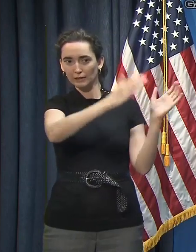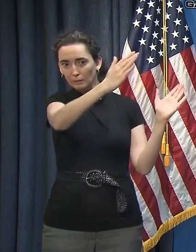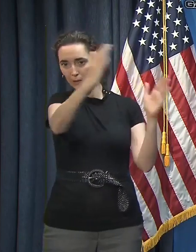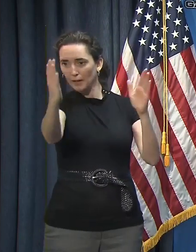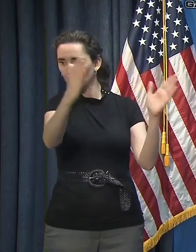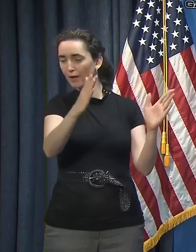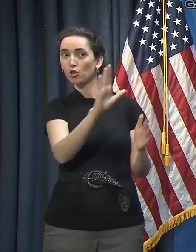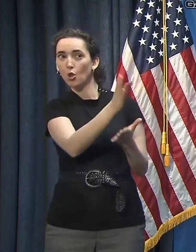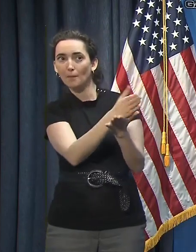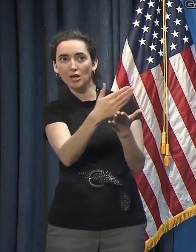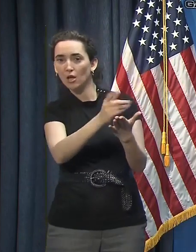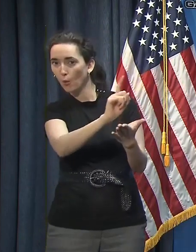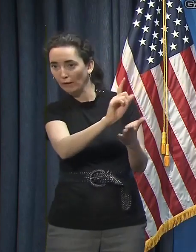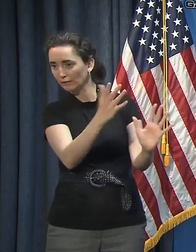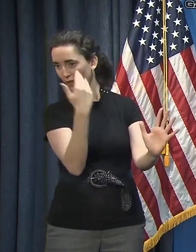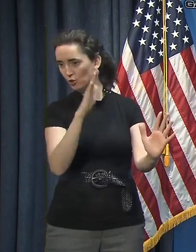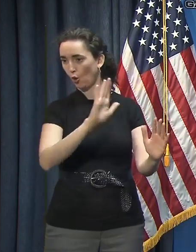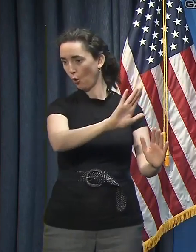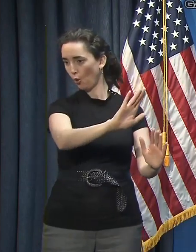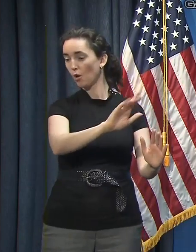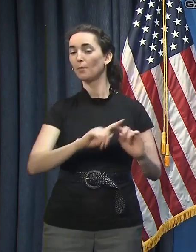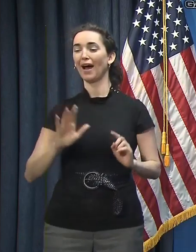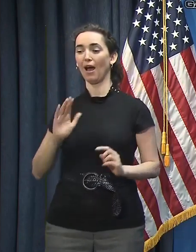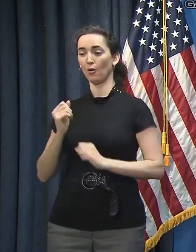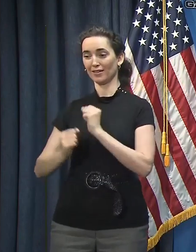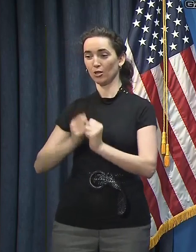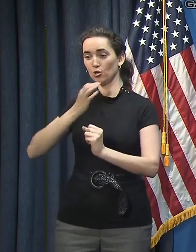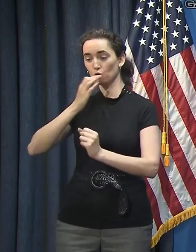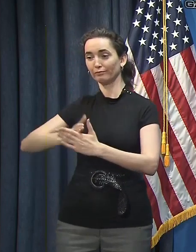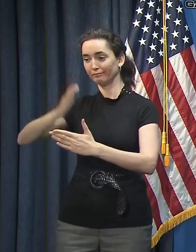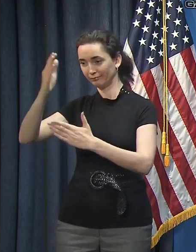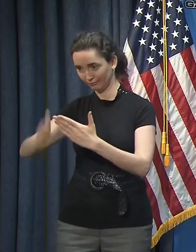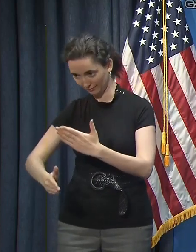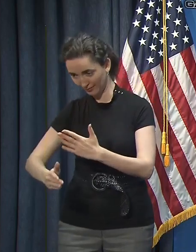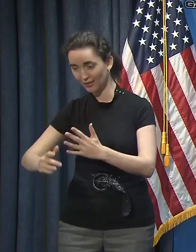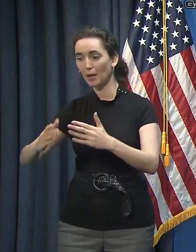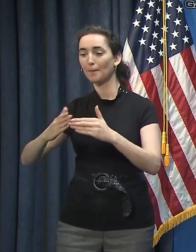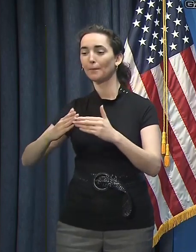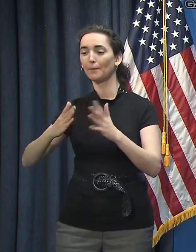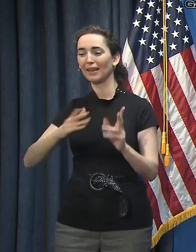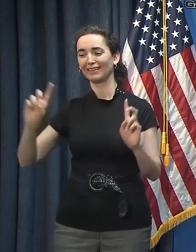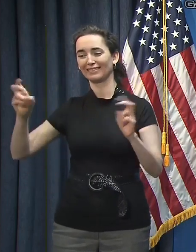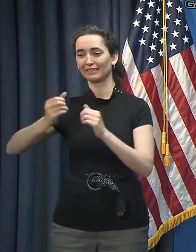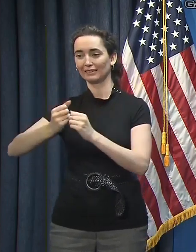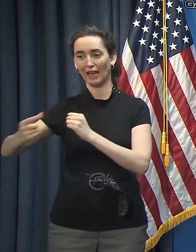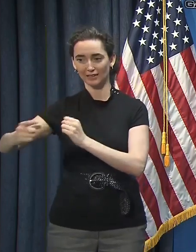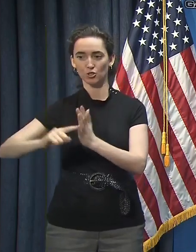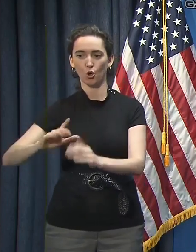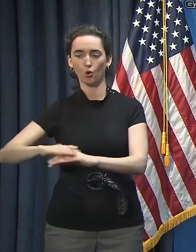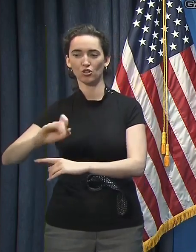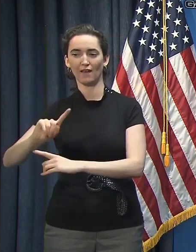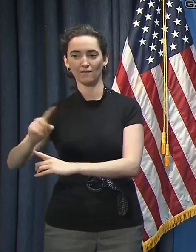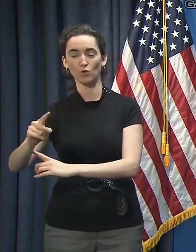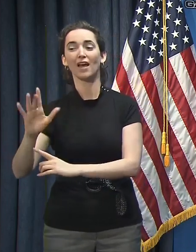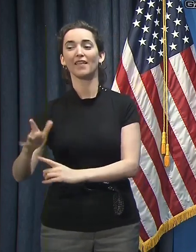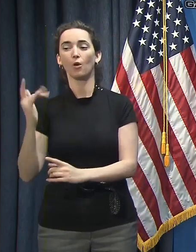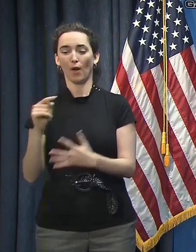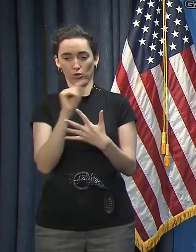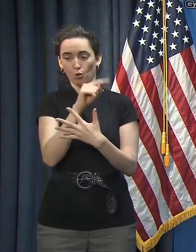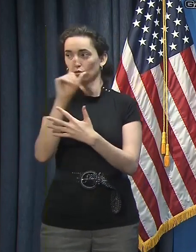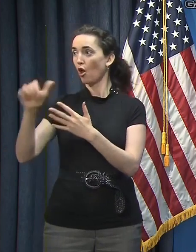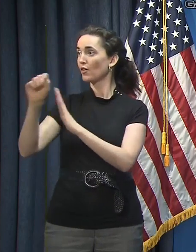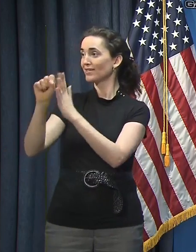years. But we're wrapping up 1 year and preparing for the next. And so that's one of the reasons we haven't had to take those actions, along with the fact that